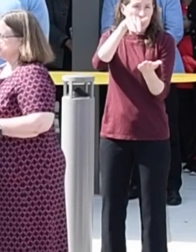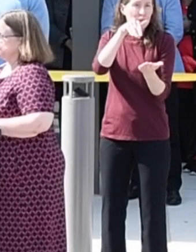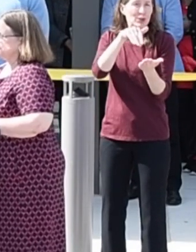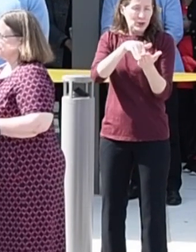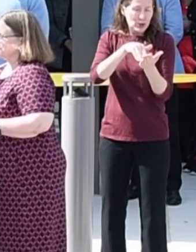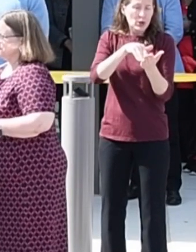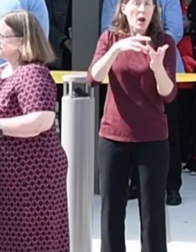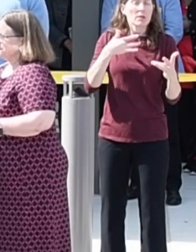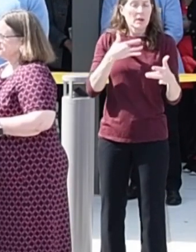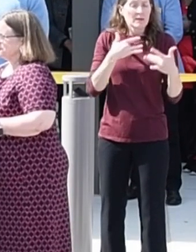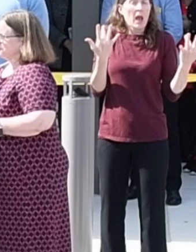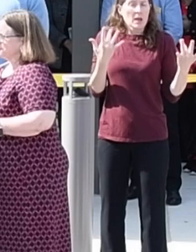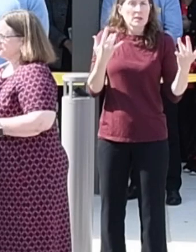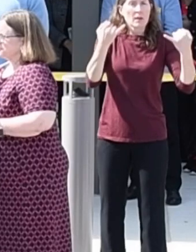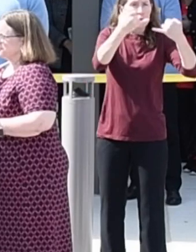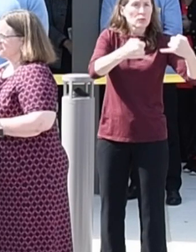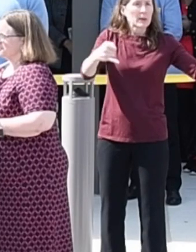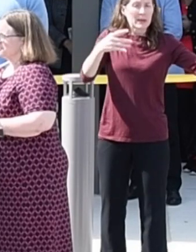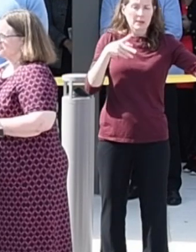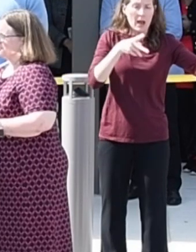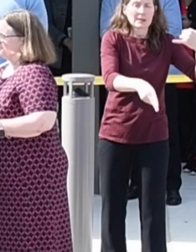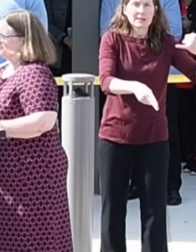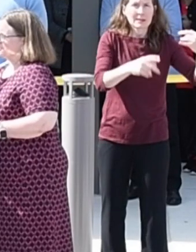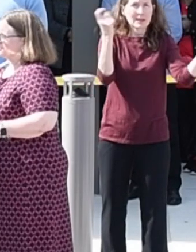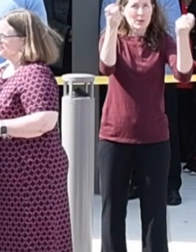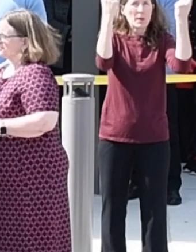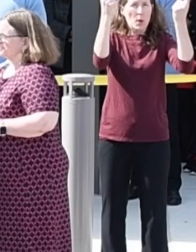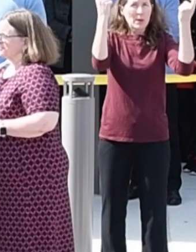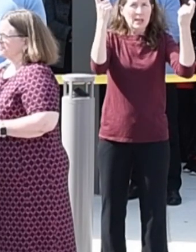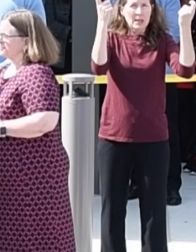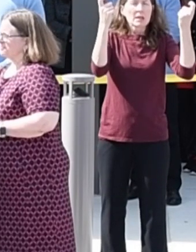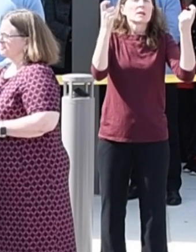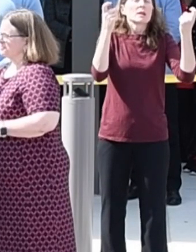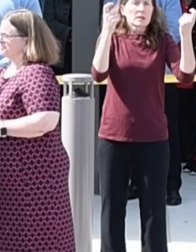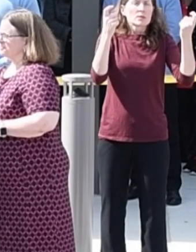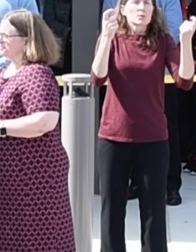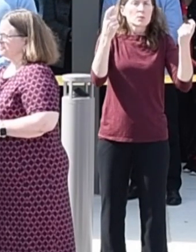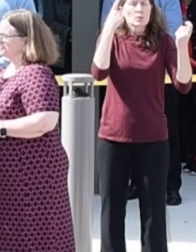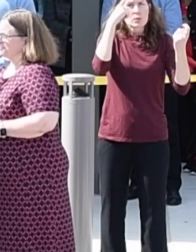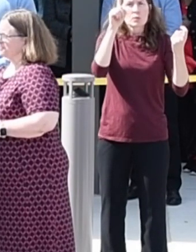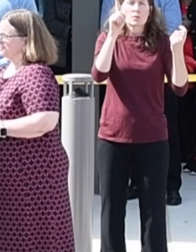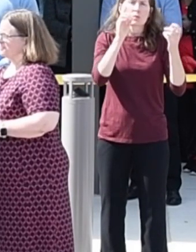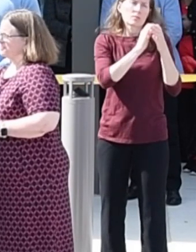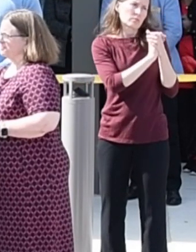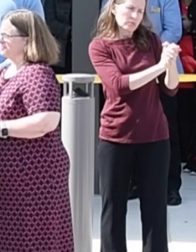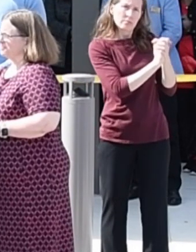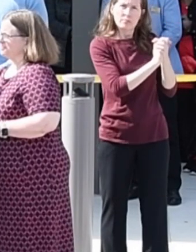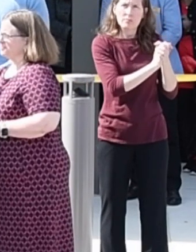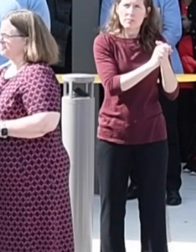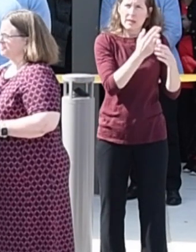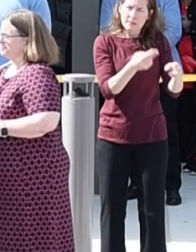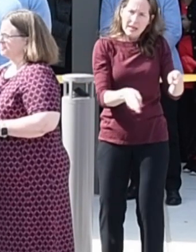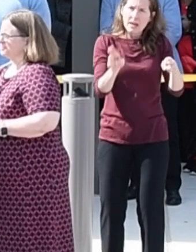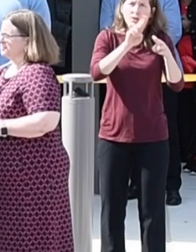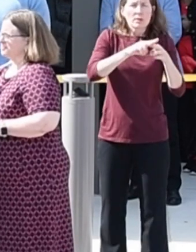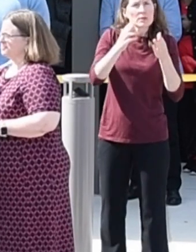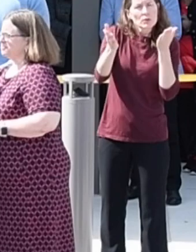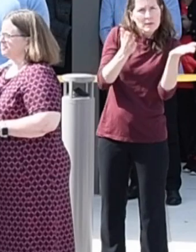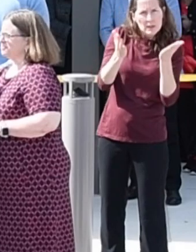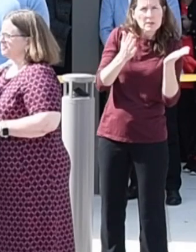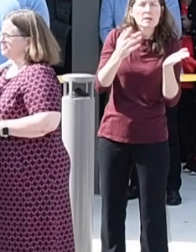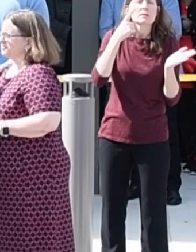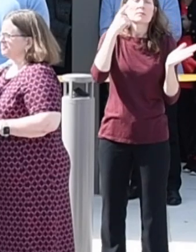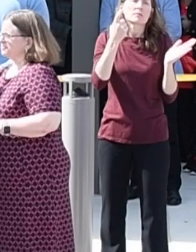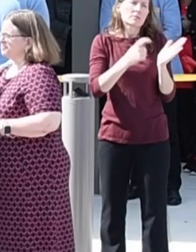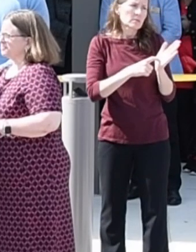ribbon-cutting ceremony celebrating its new facility and expansion of services in Columbia, Maryland, in acknowledgement of its strong commitment to